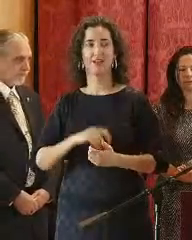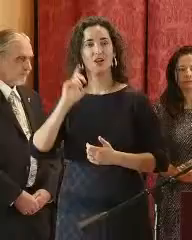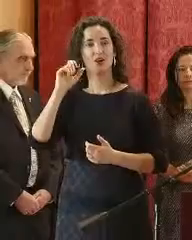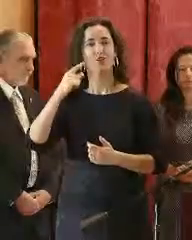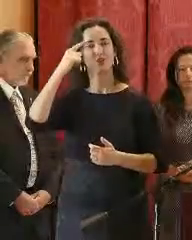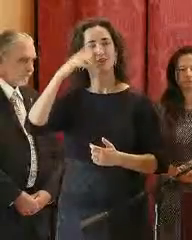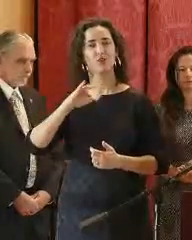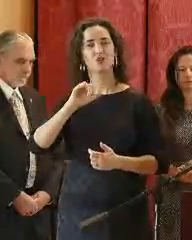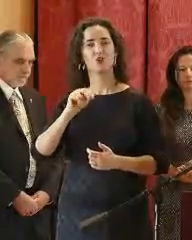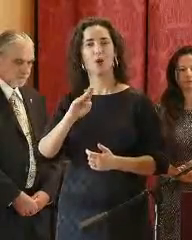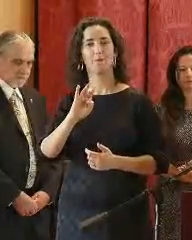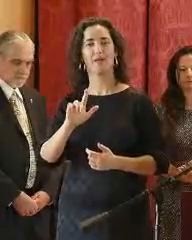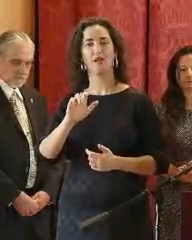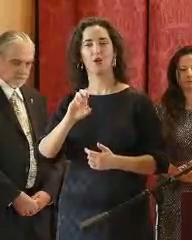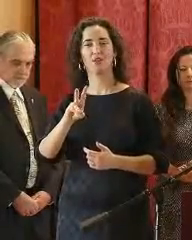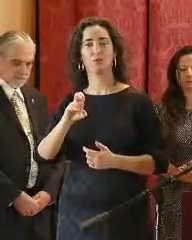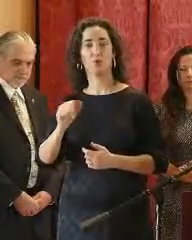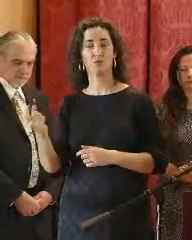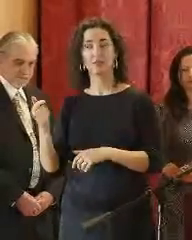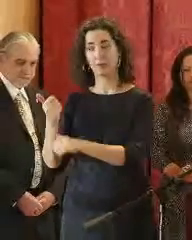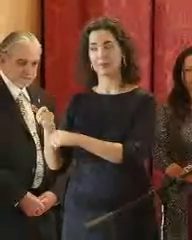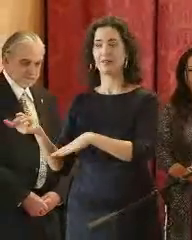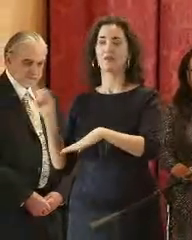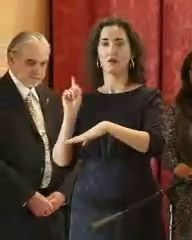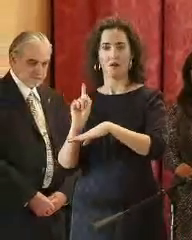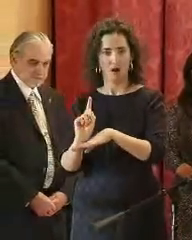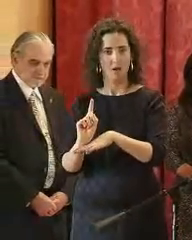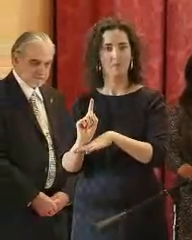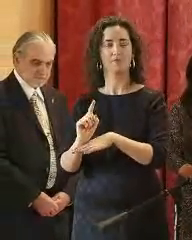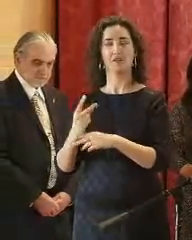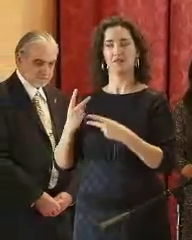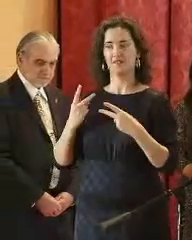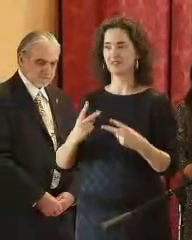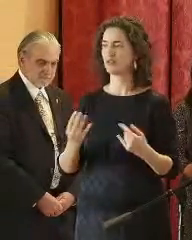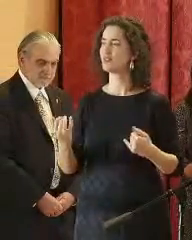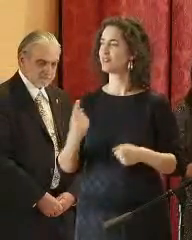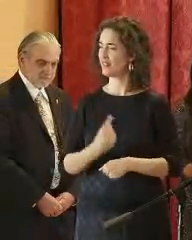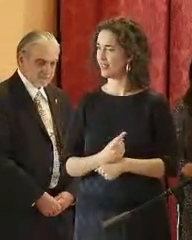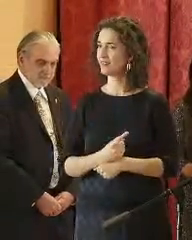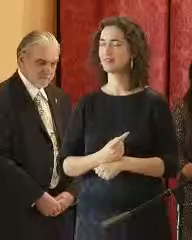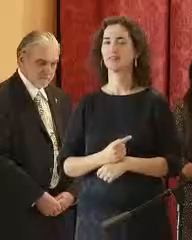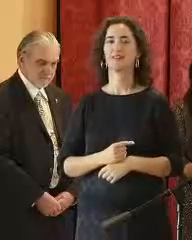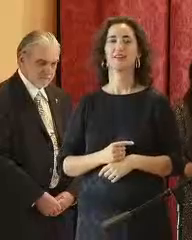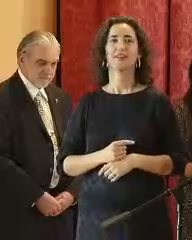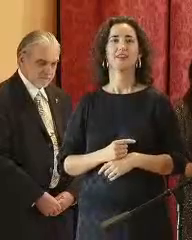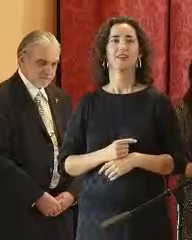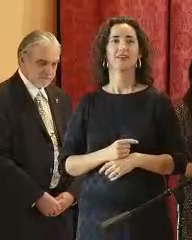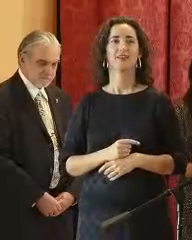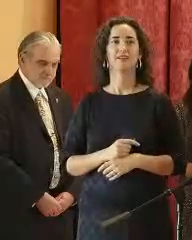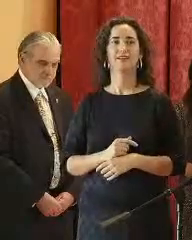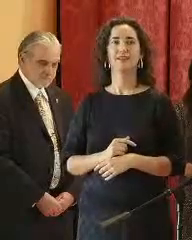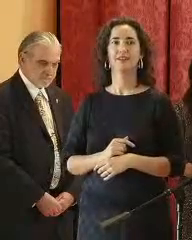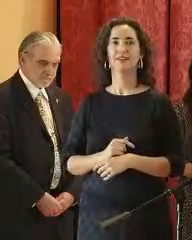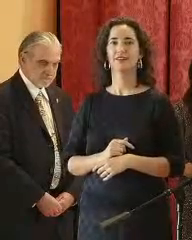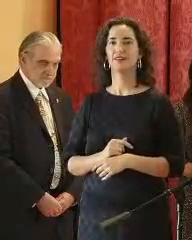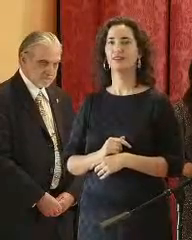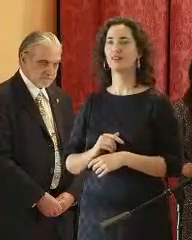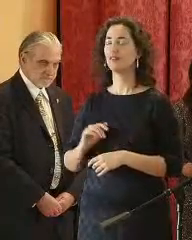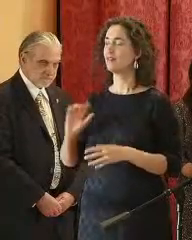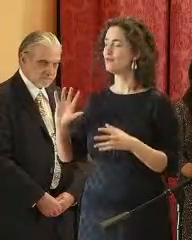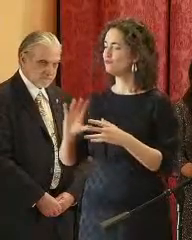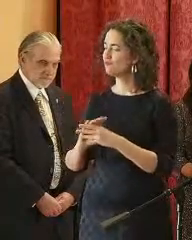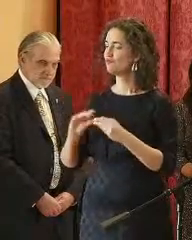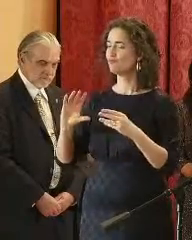Governor John Bel Edwards for being here personally to visit with us today and share some of these great stories that we've